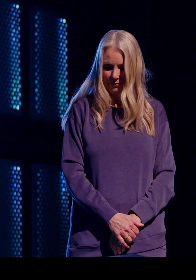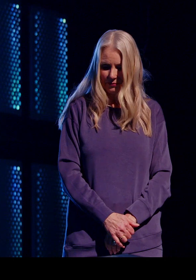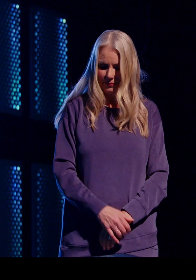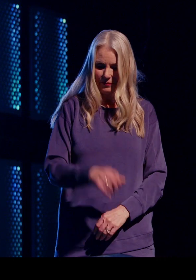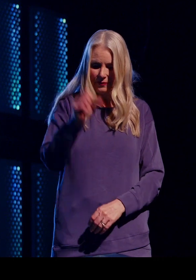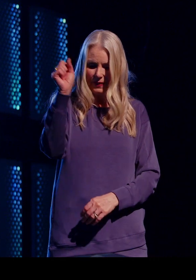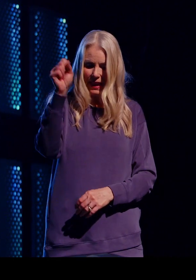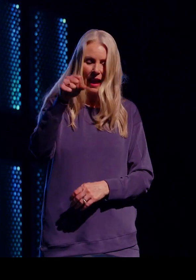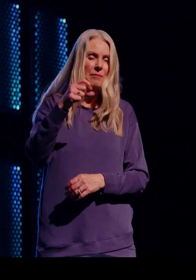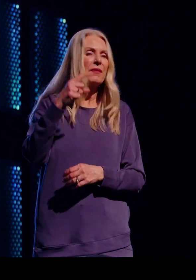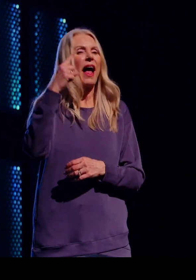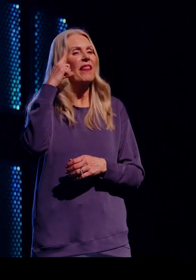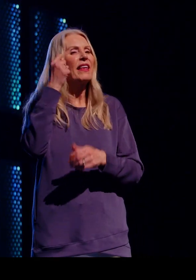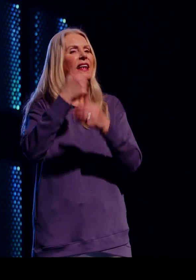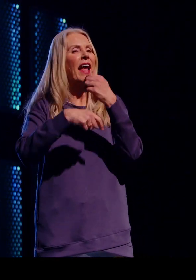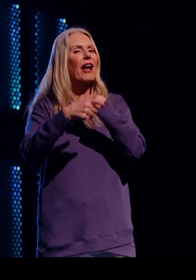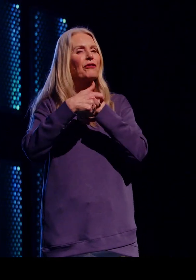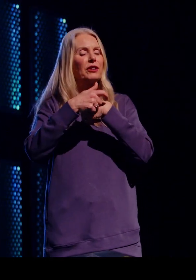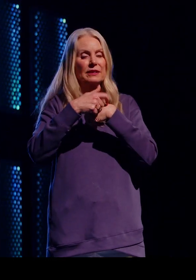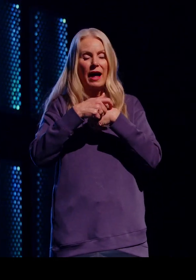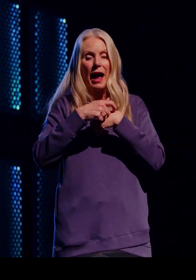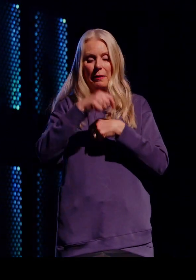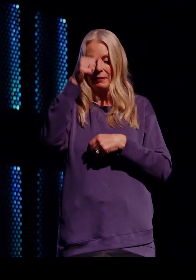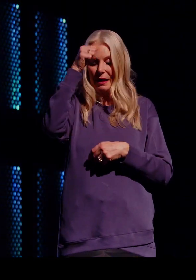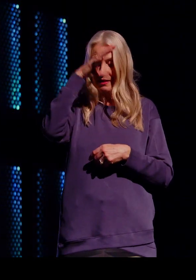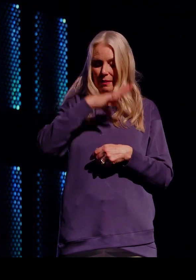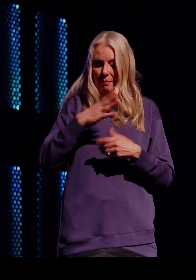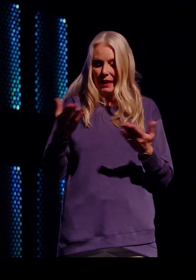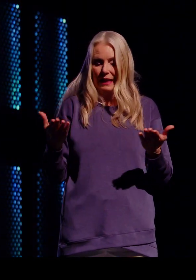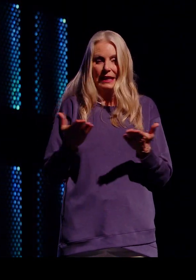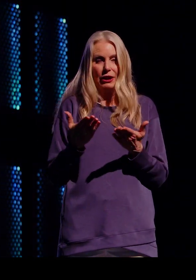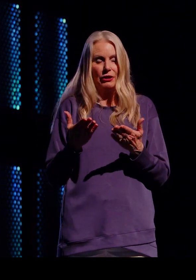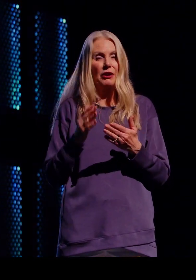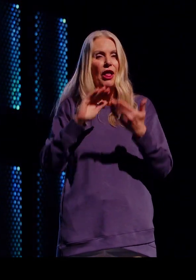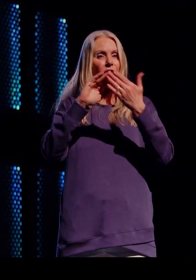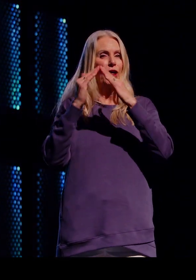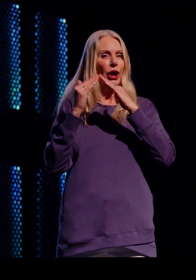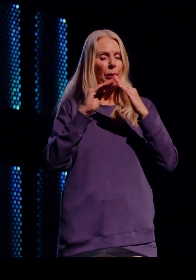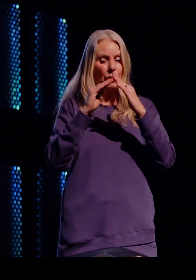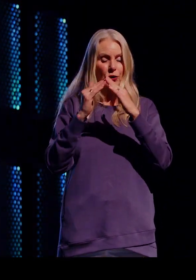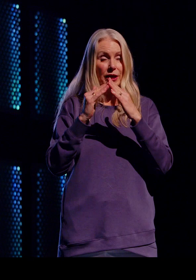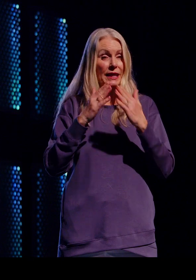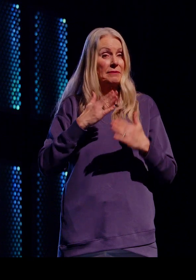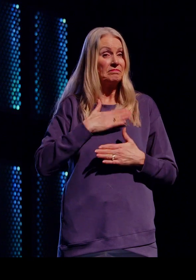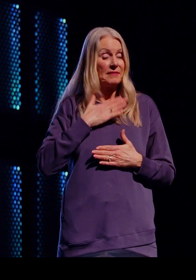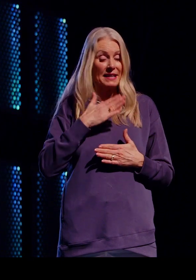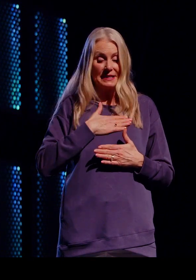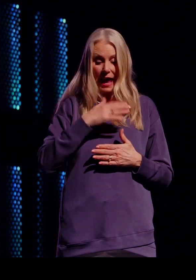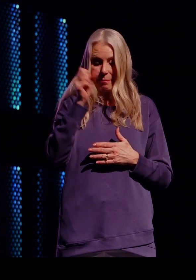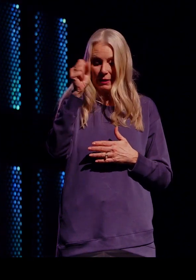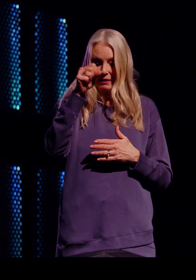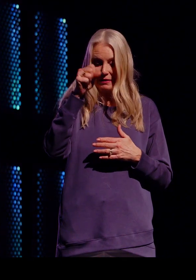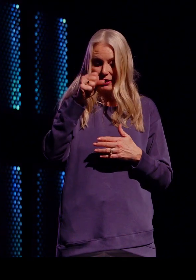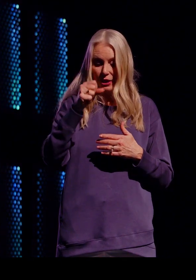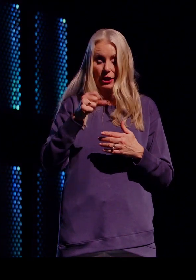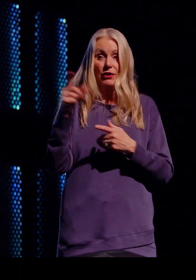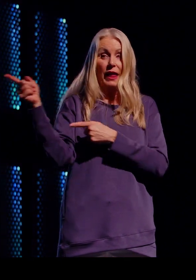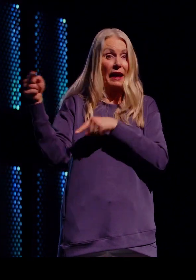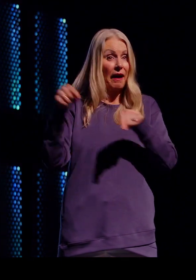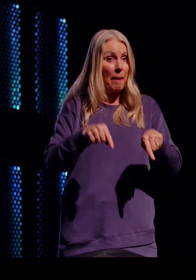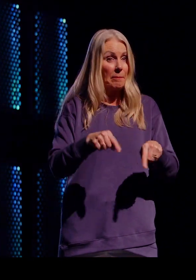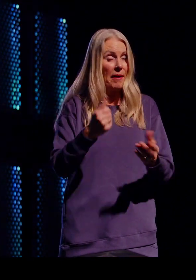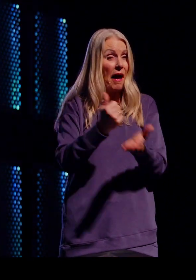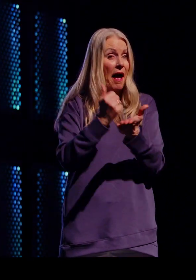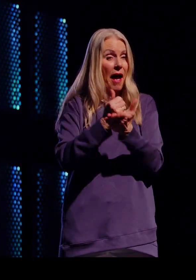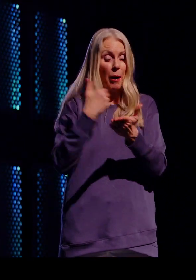Yeah, well, I think that every time that you guys come here, the community is happy because first of all, you guys come here and help our